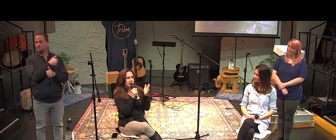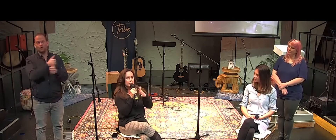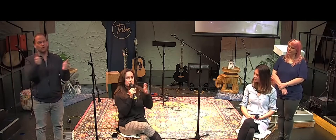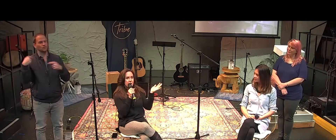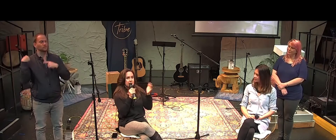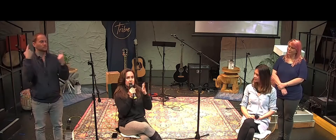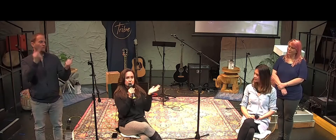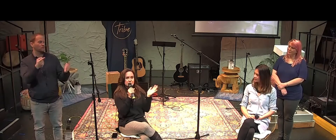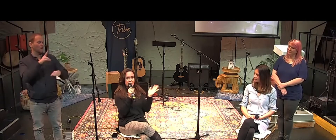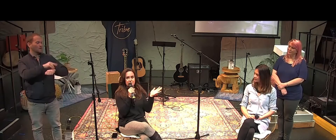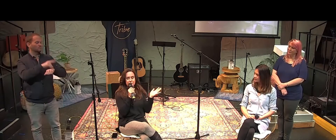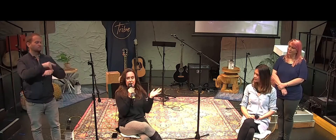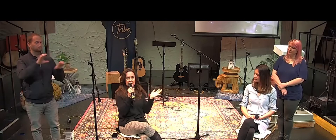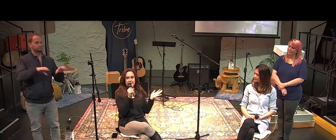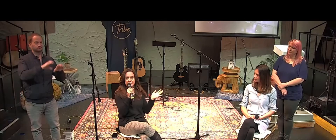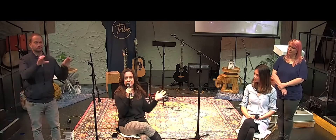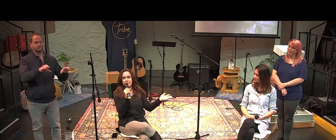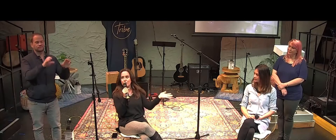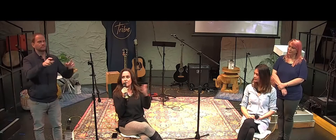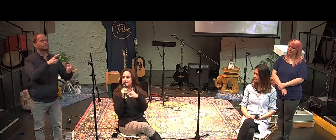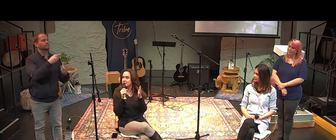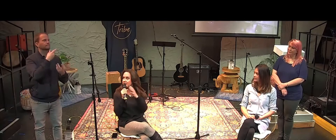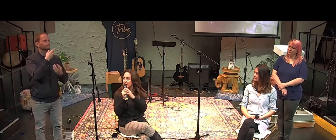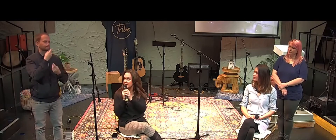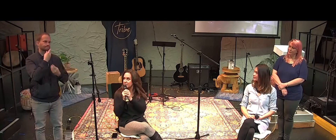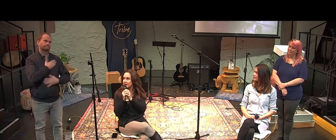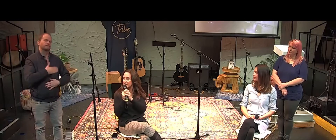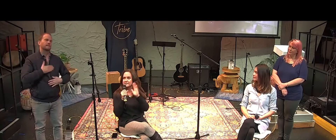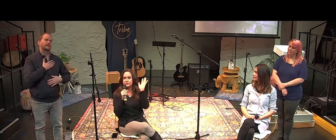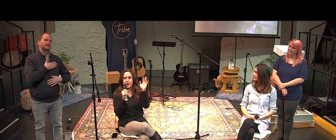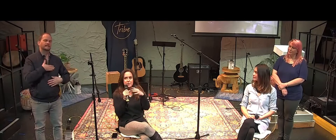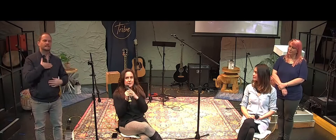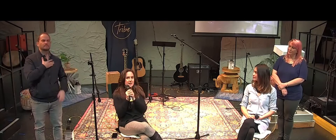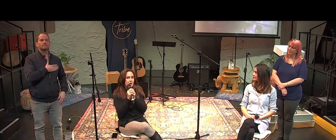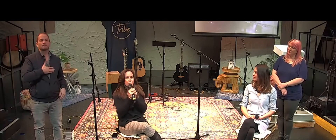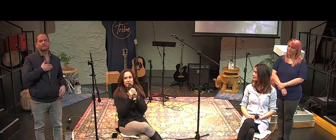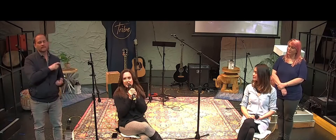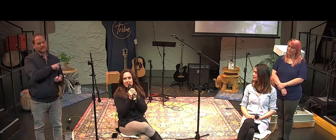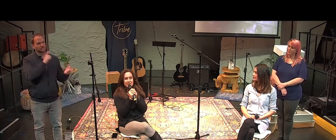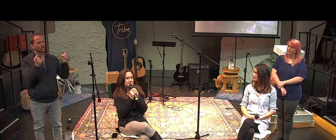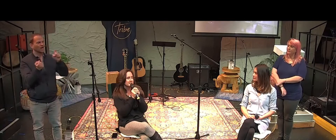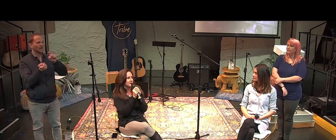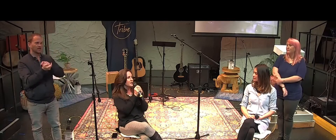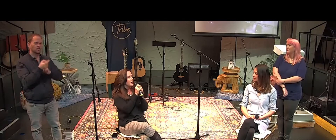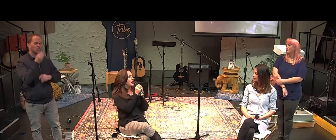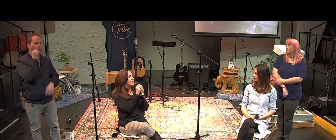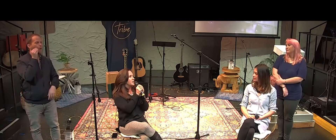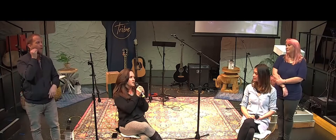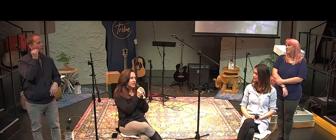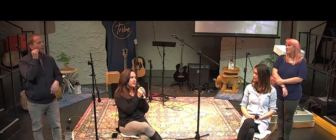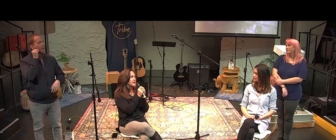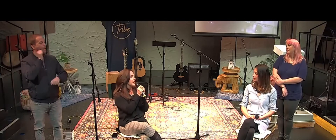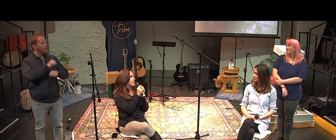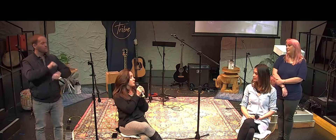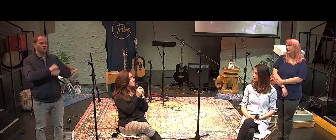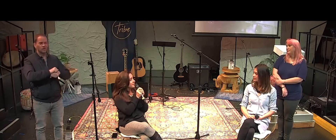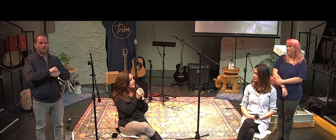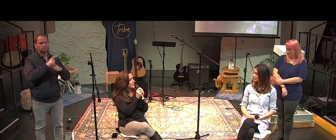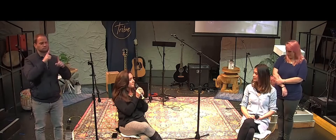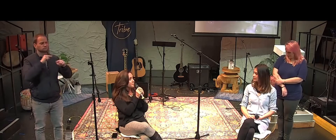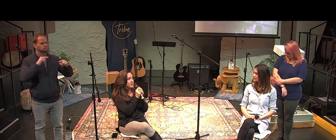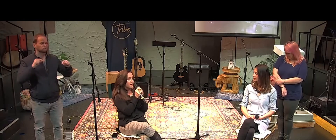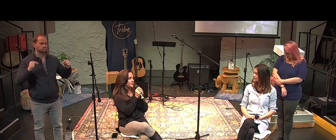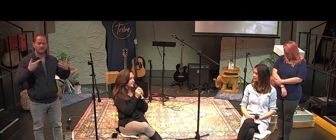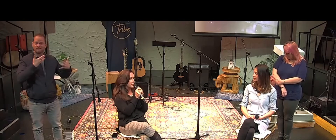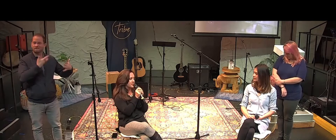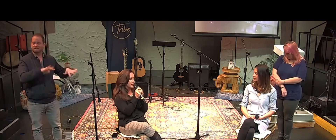Switch that up. Try and get them done on Fridays or Sunday evenings. Wrap up any of the homework, anything else, either by Friday night or